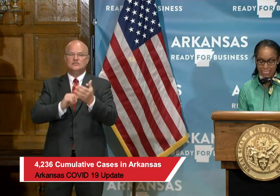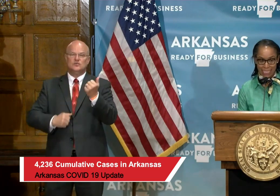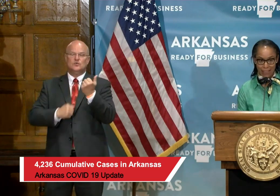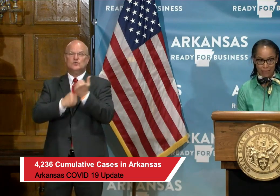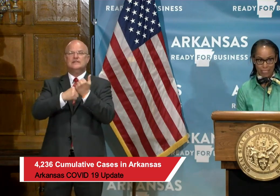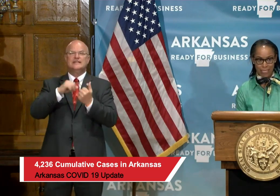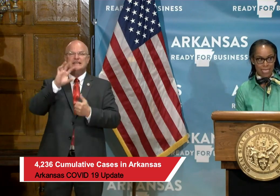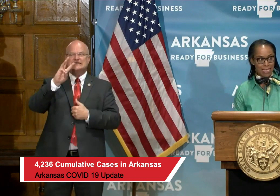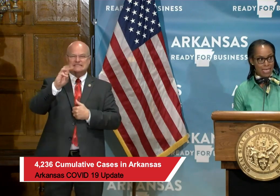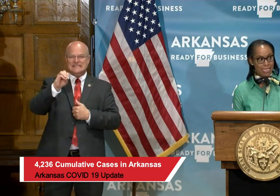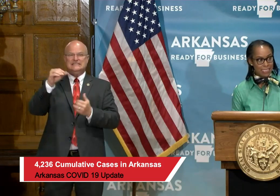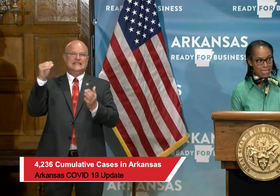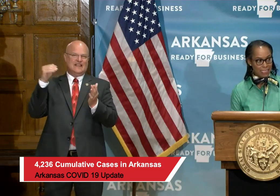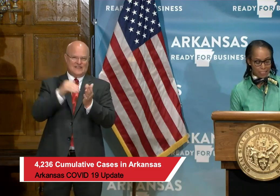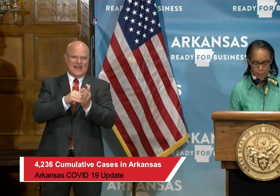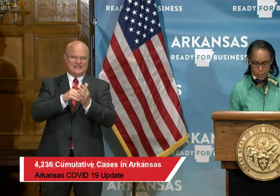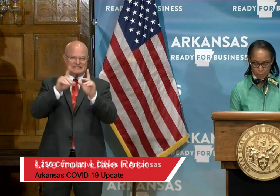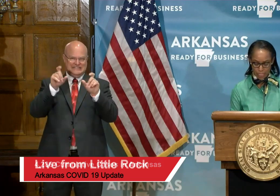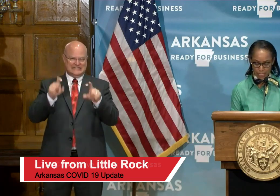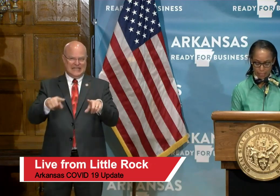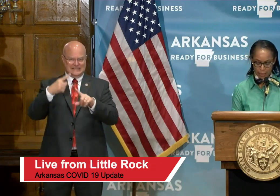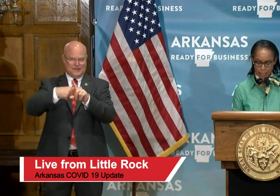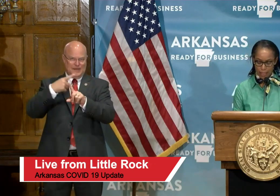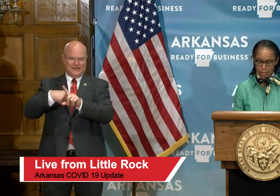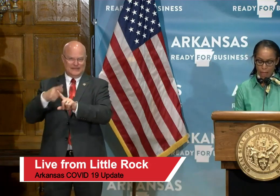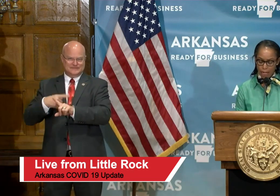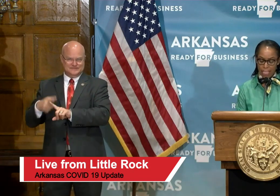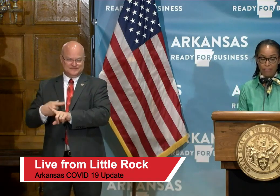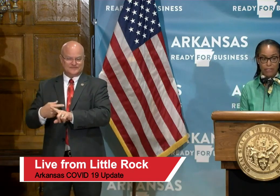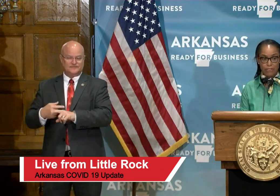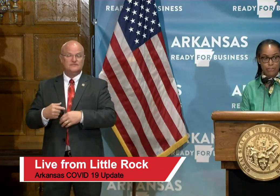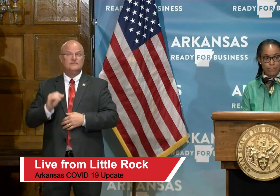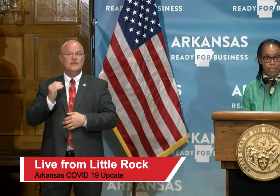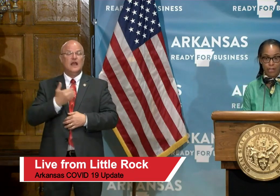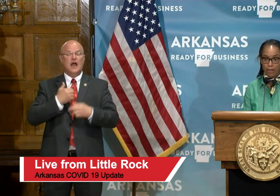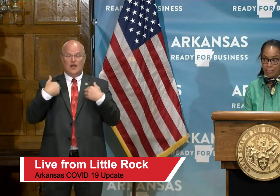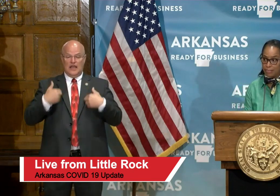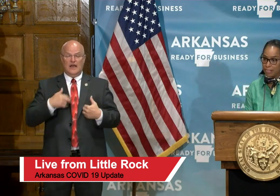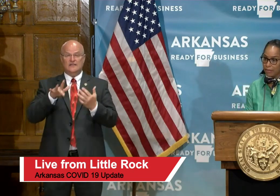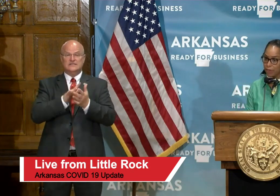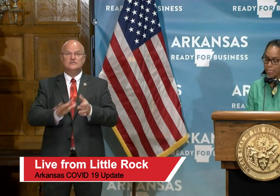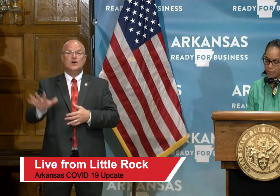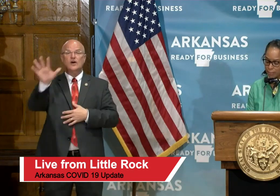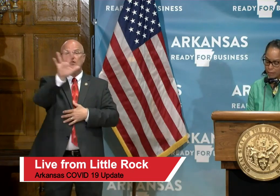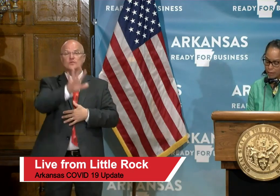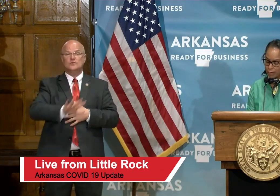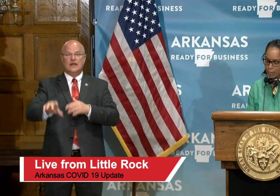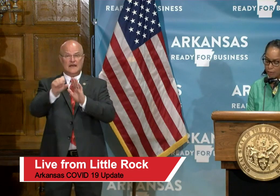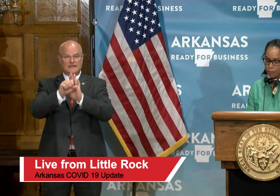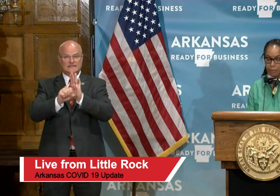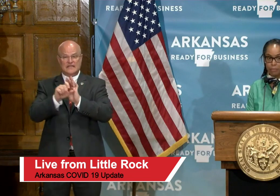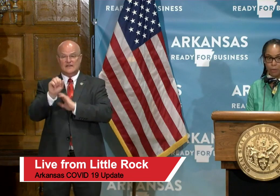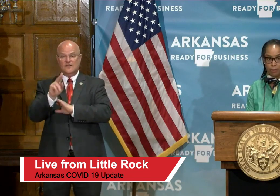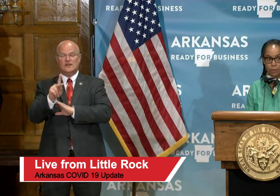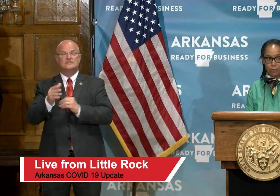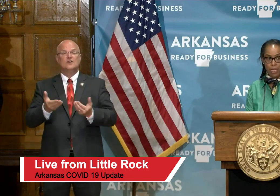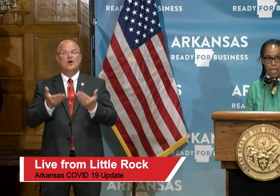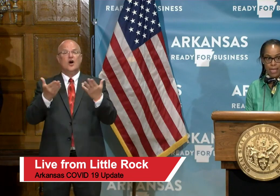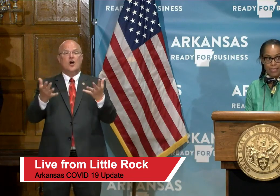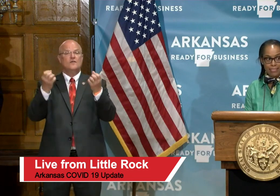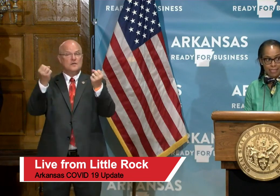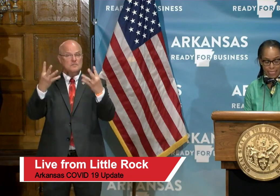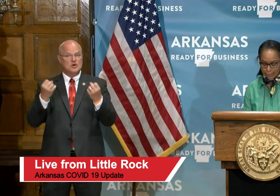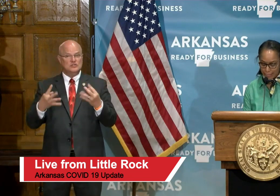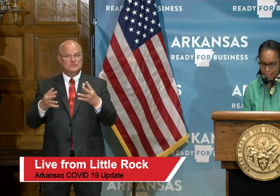that 60,000 tests per month. Our health centers across the state of Arkansas are offering